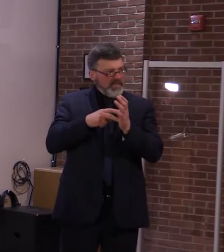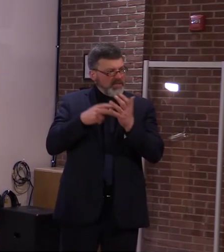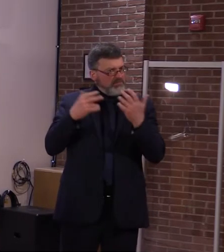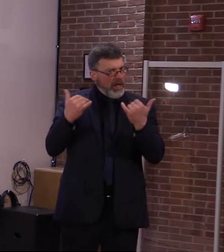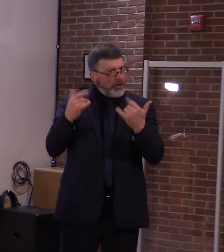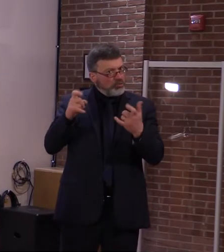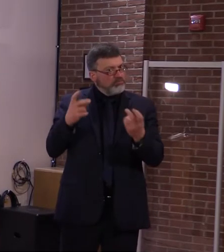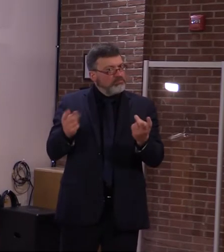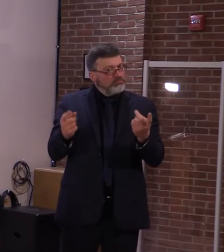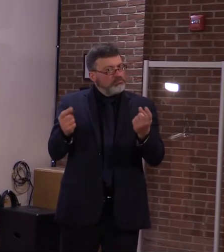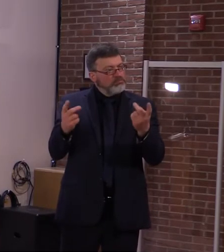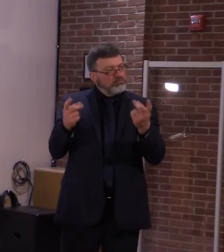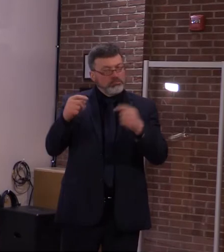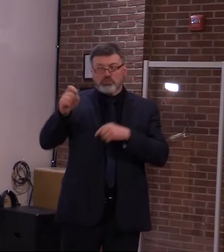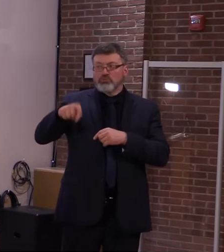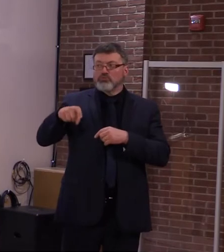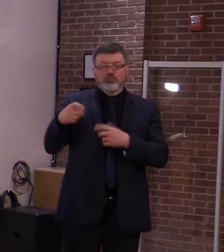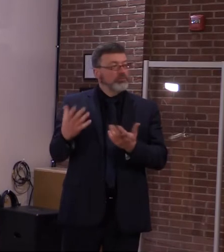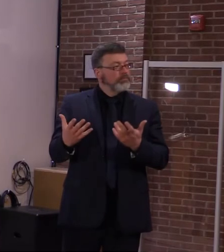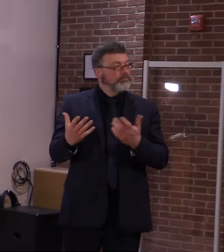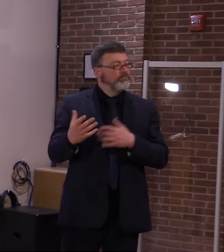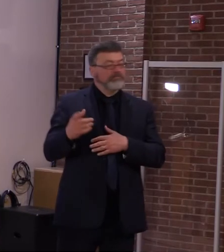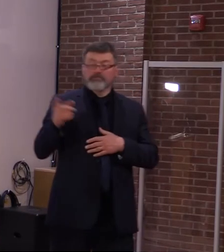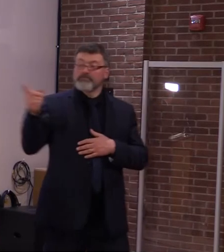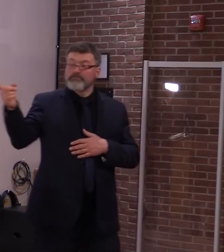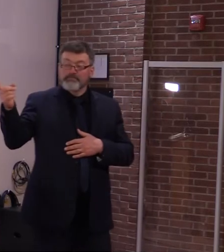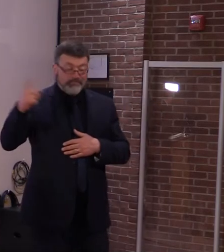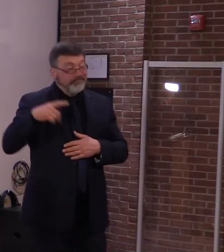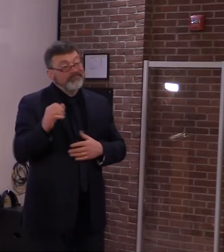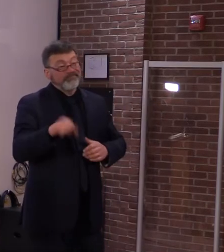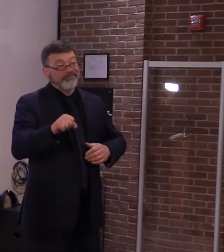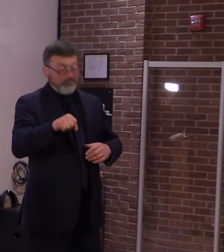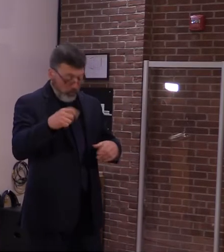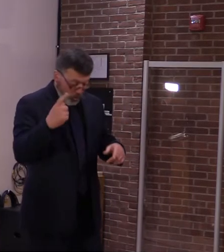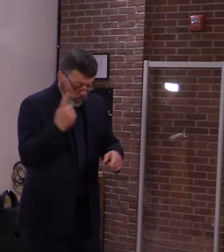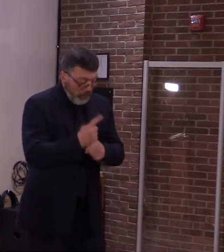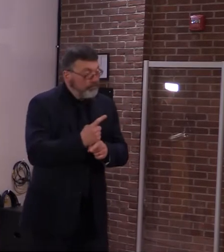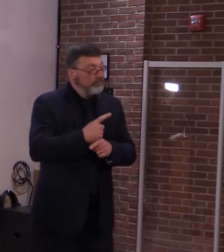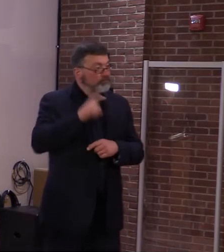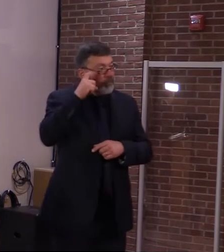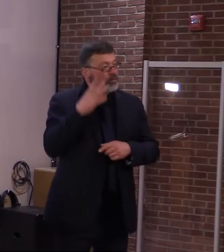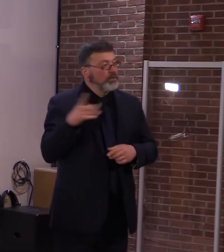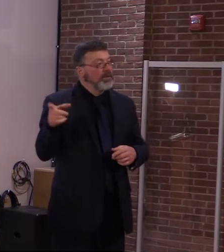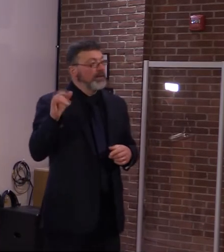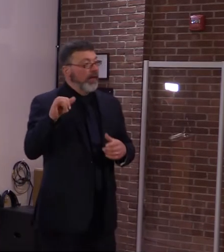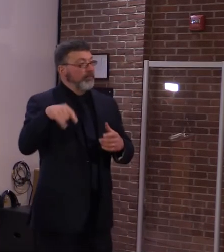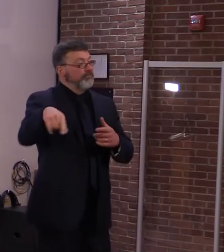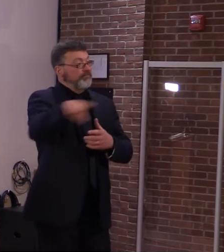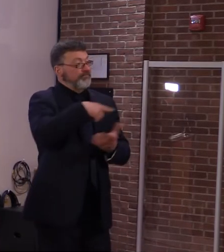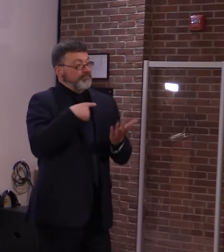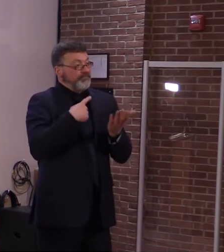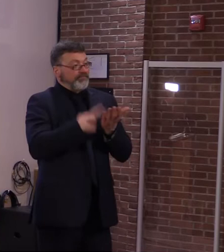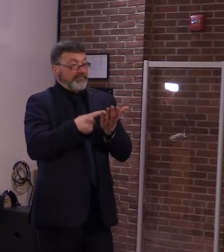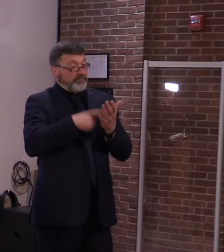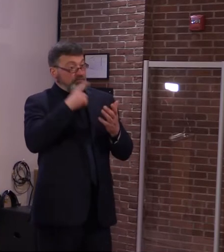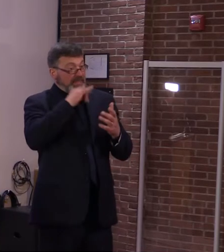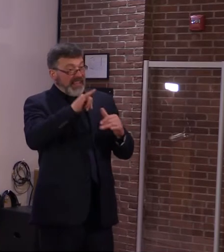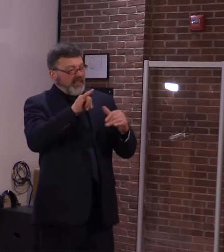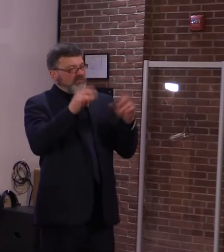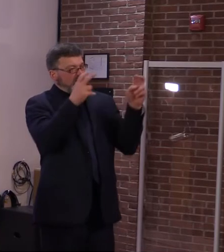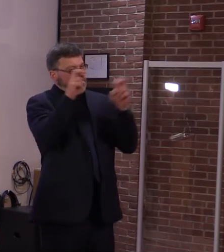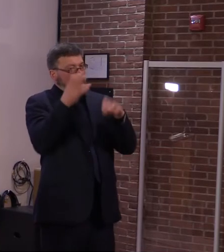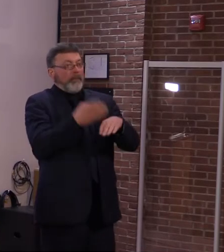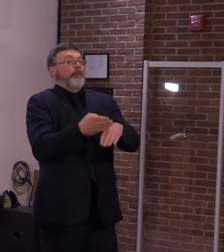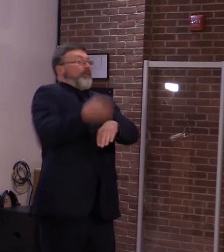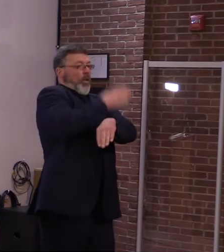highlighting since the start of the pandemic, about the mental health of our kids in particular. And that's why we were trying to